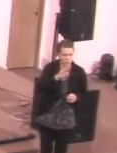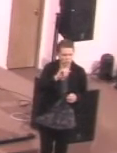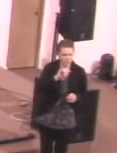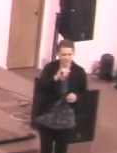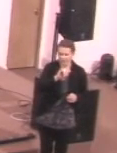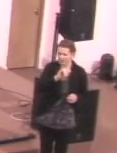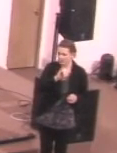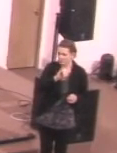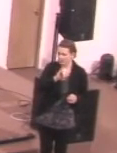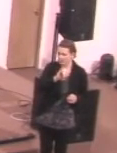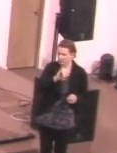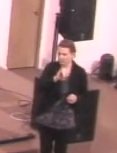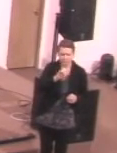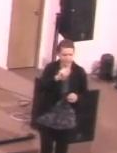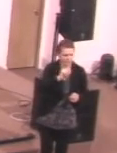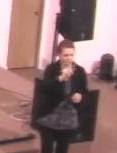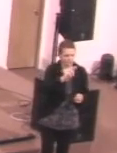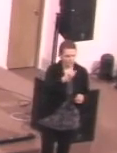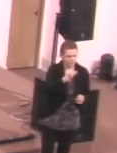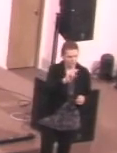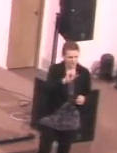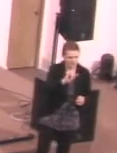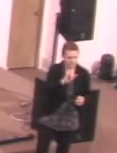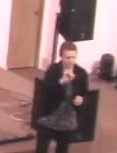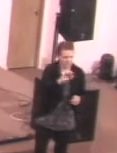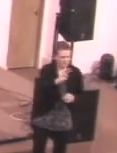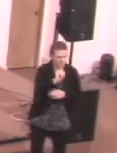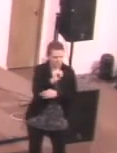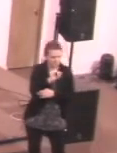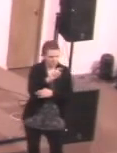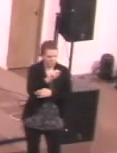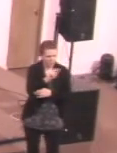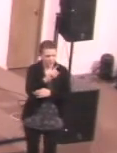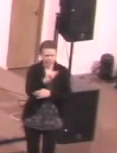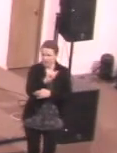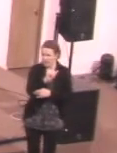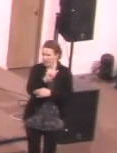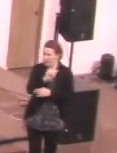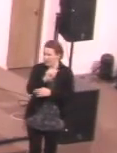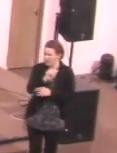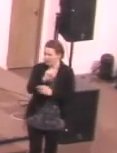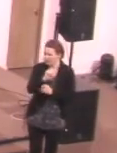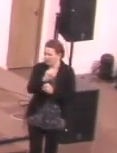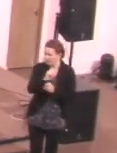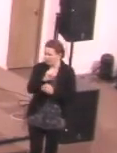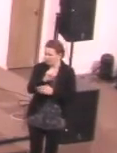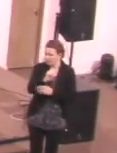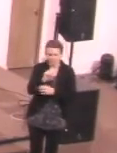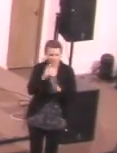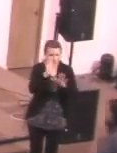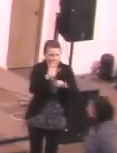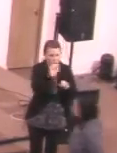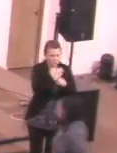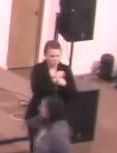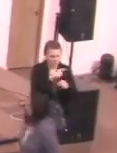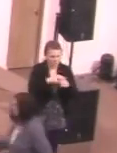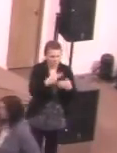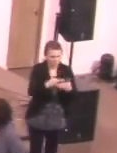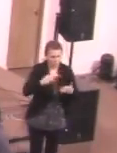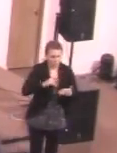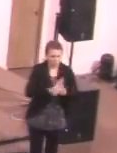nursery. Tracy isn't here tonight. Miranda, who is in, she does an amazing job in our preschool running it for